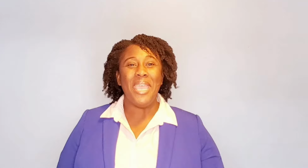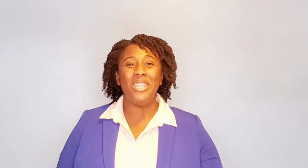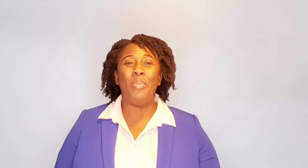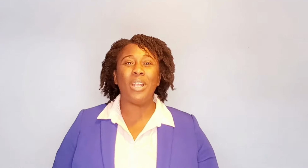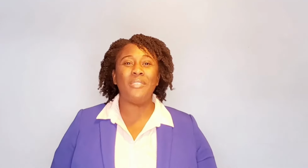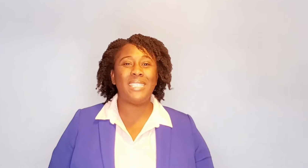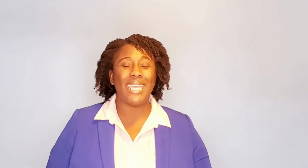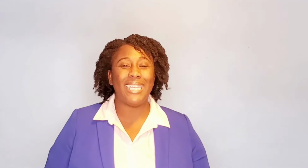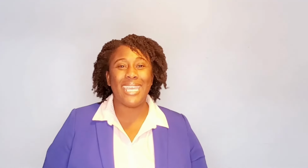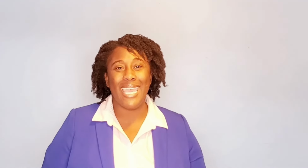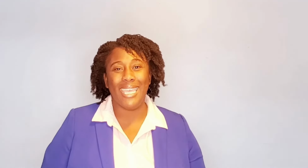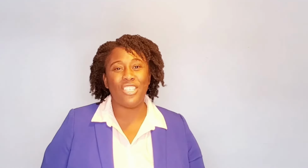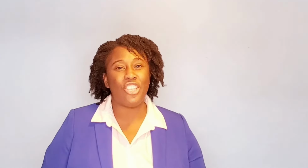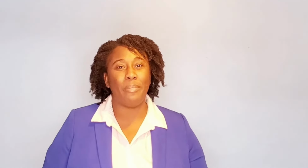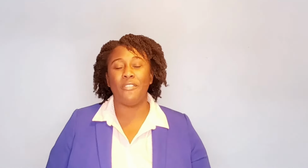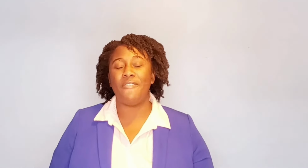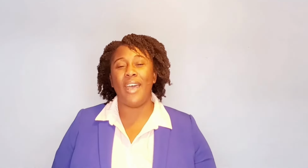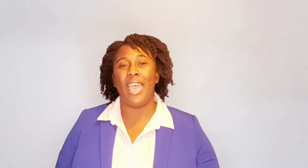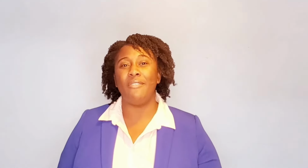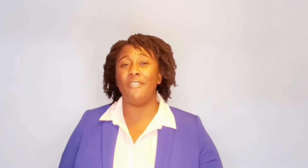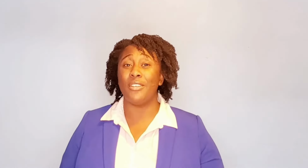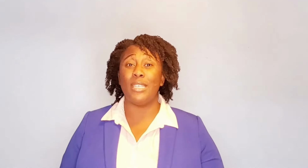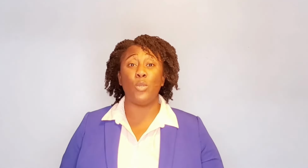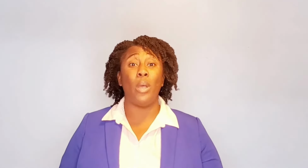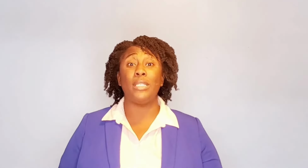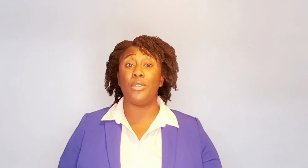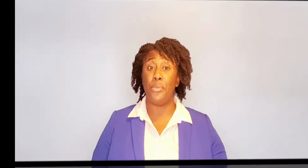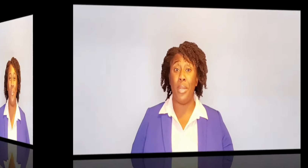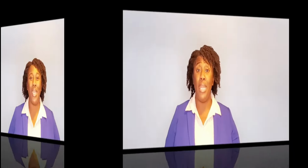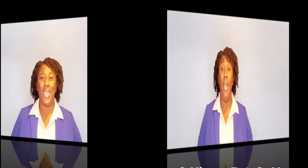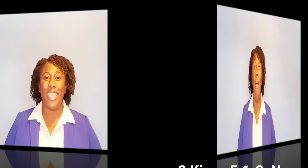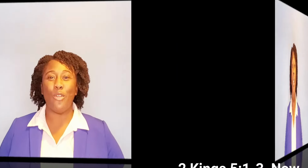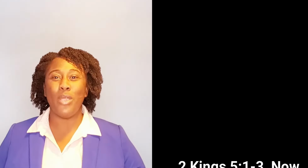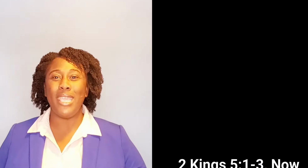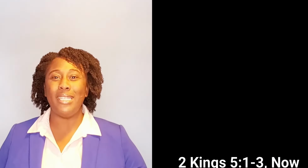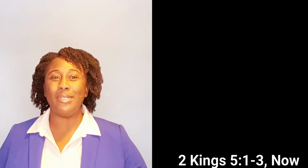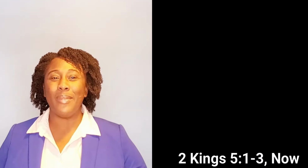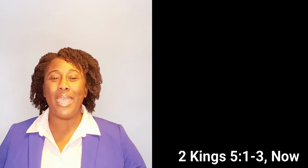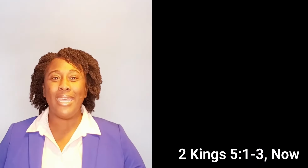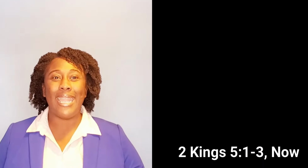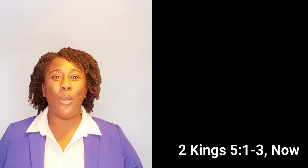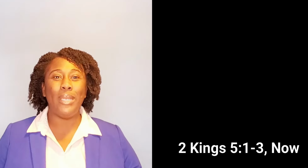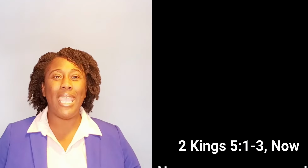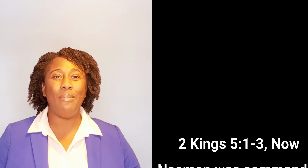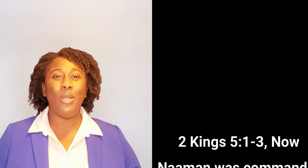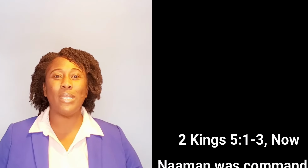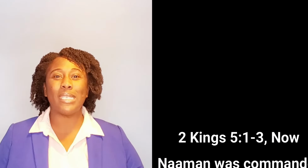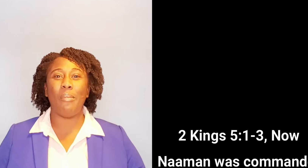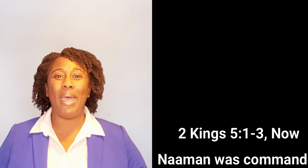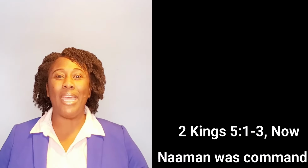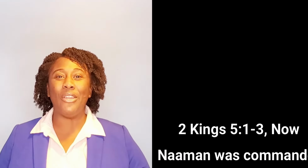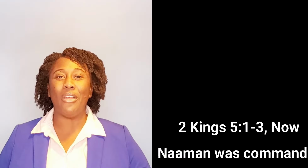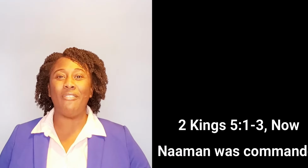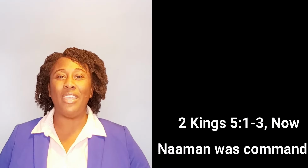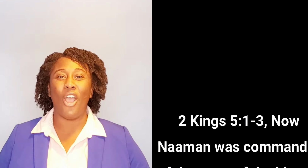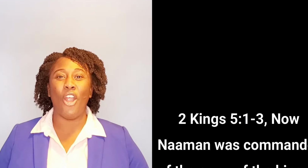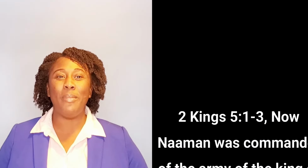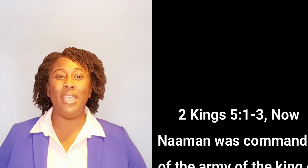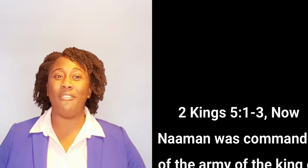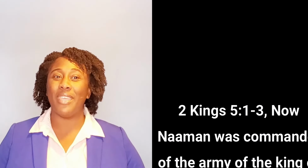the book of 2 Kings, chapter 5, verses 1 to 3, it reads, "Now Naaman was commander of the army of the king